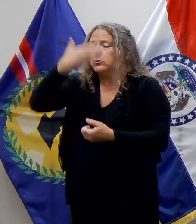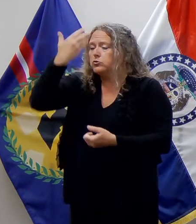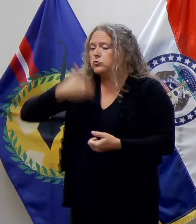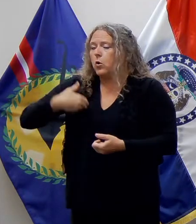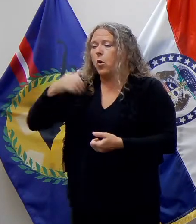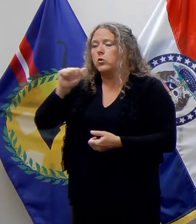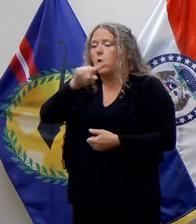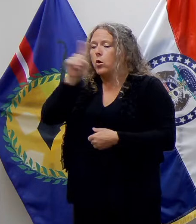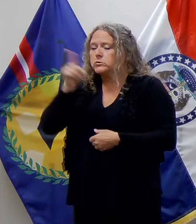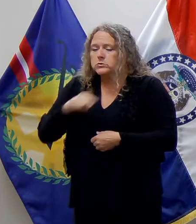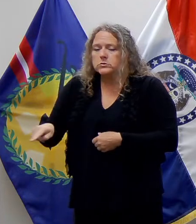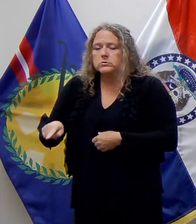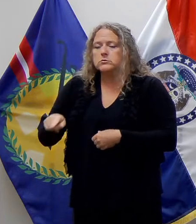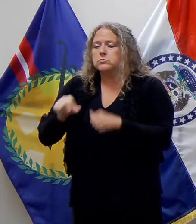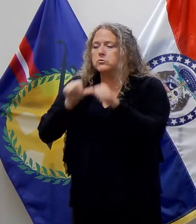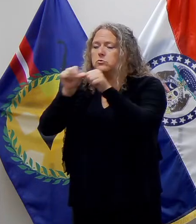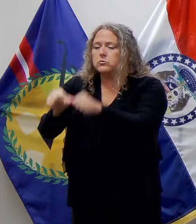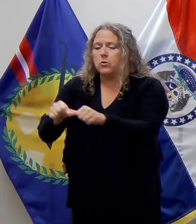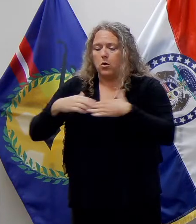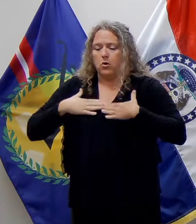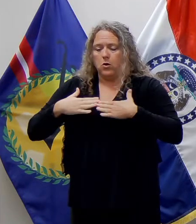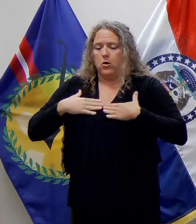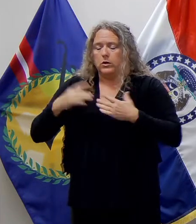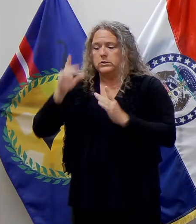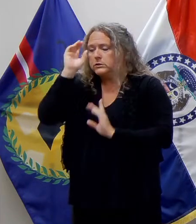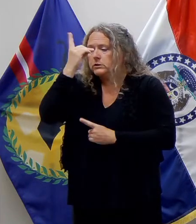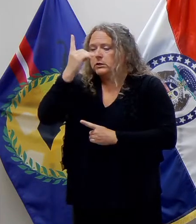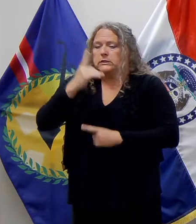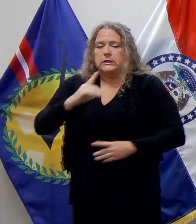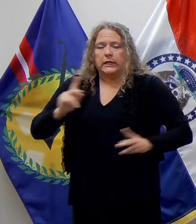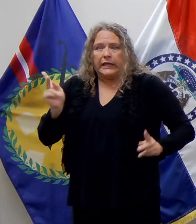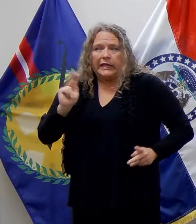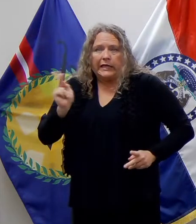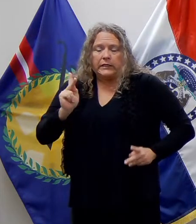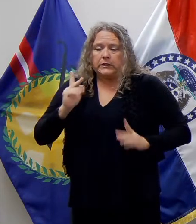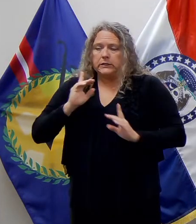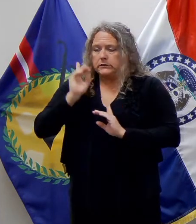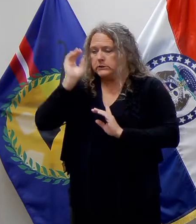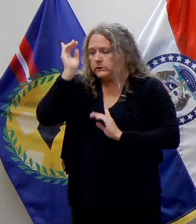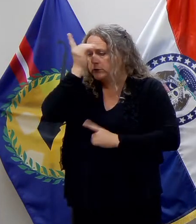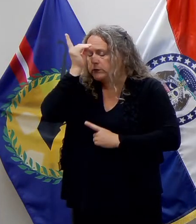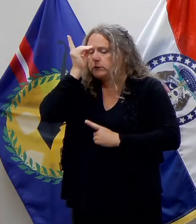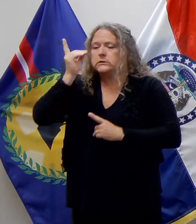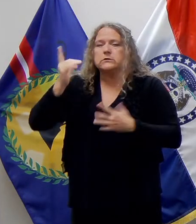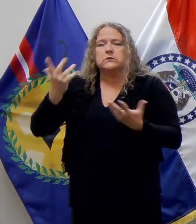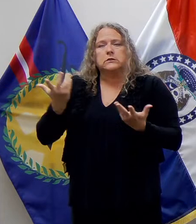lower respiratory disease, kidney disease, diabetes, the flu, and pneumonia.